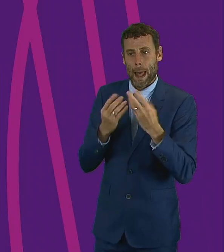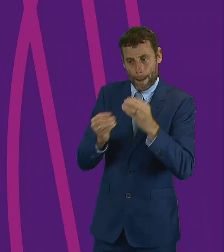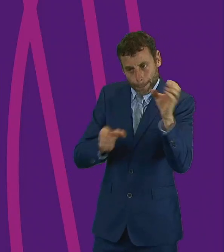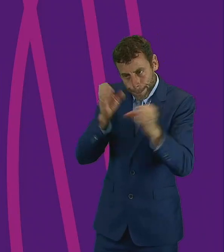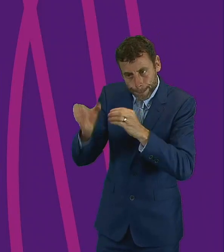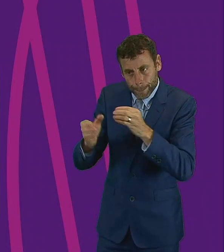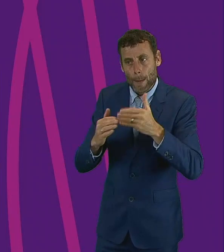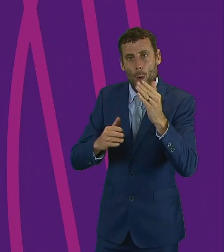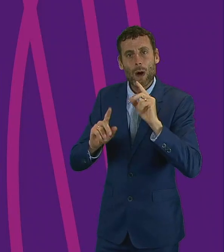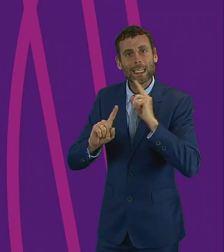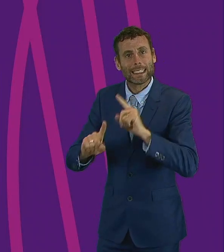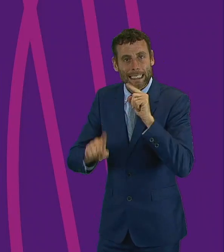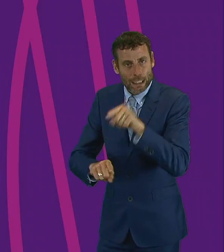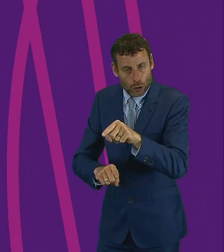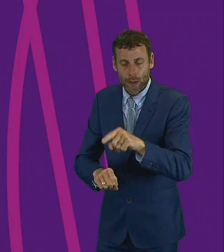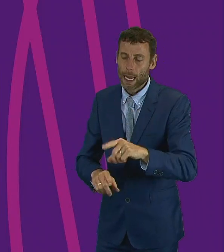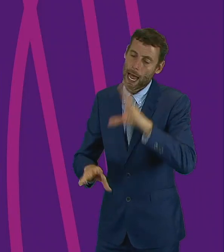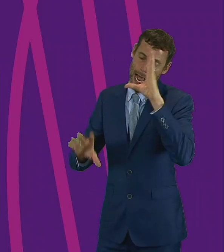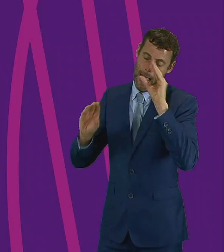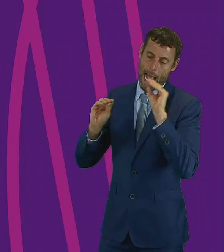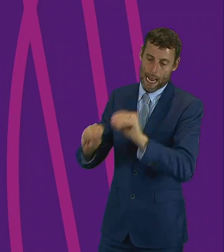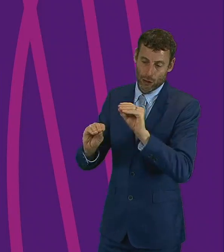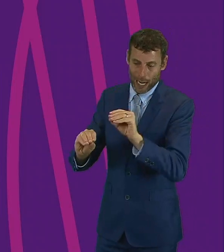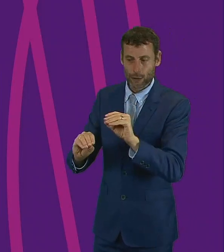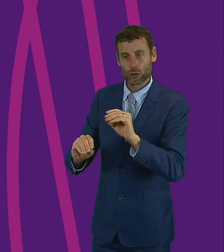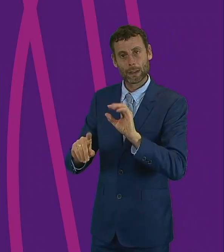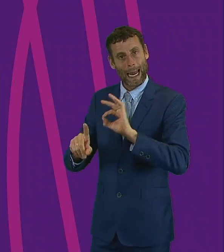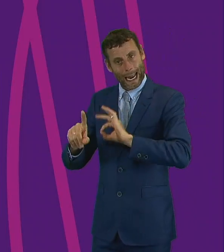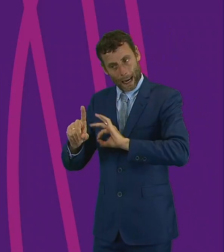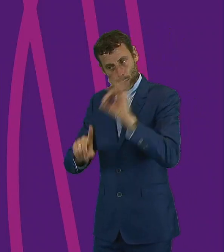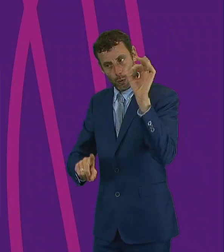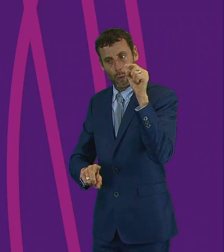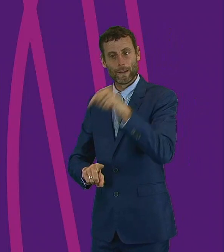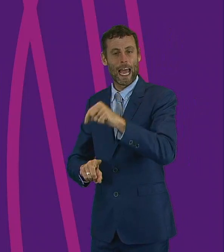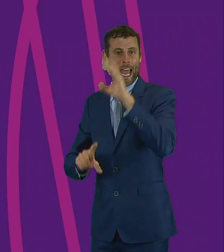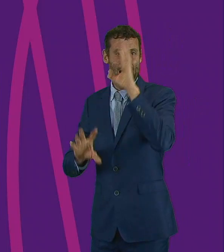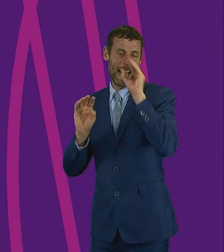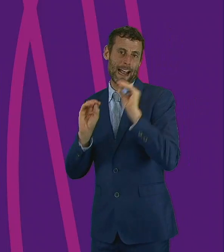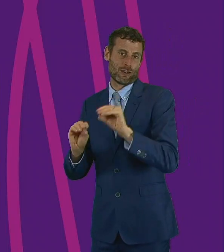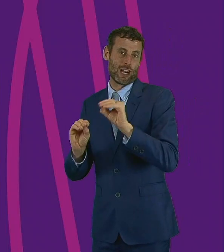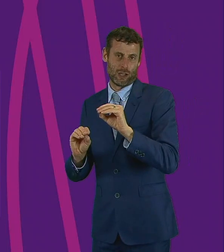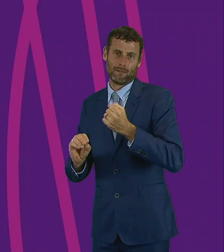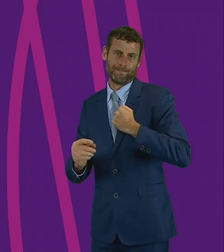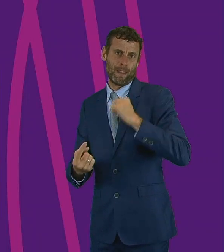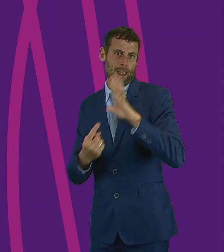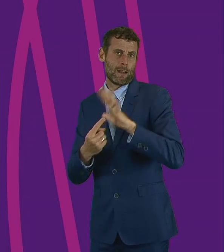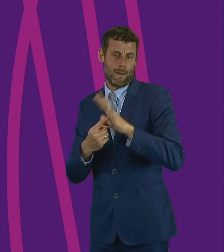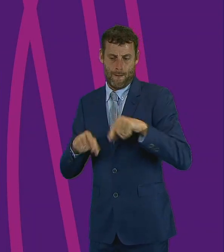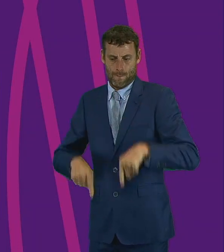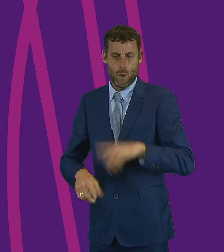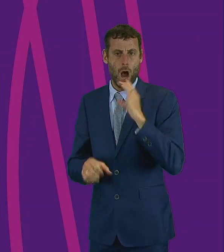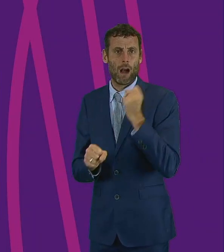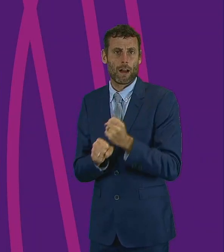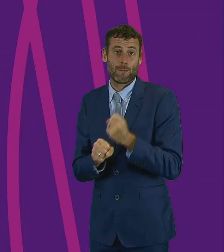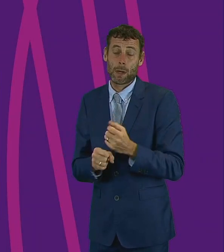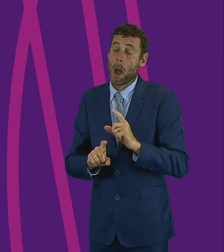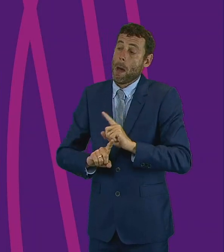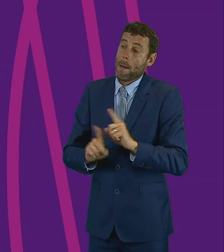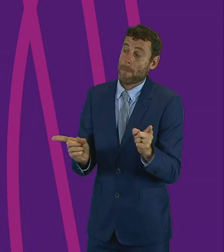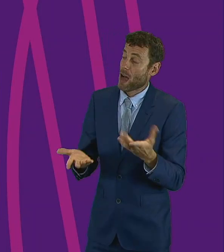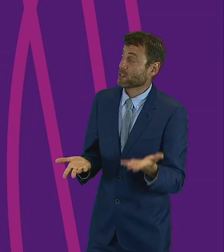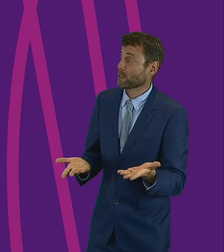additional teachers. Education and improving education remains the priority for this government. But on